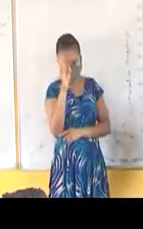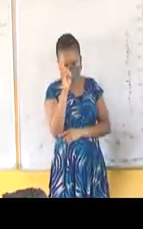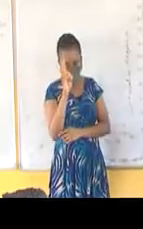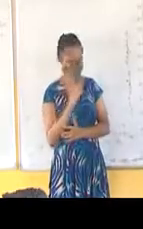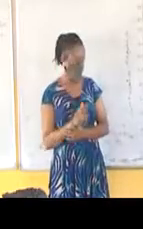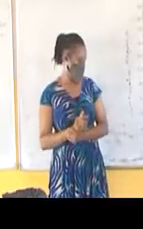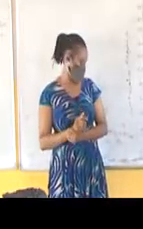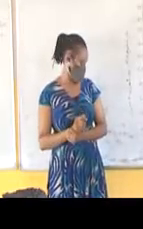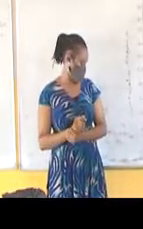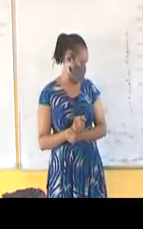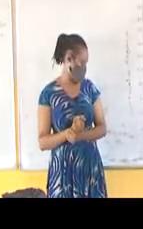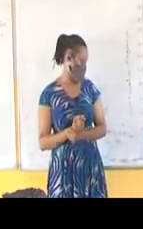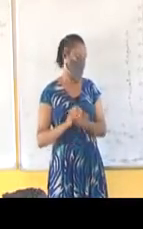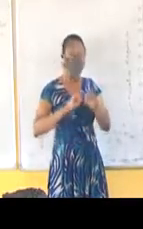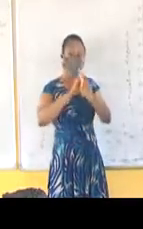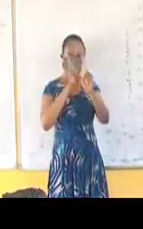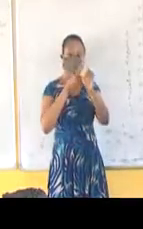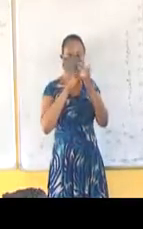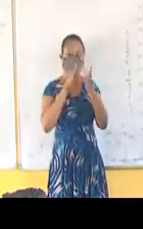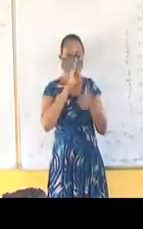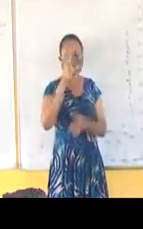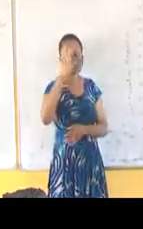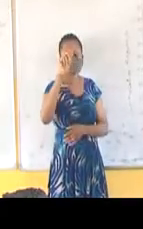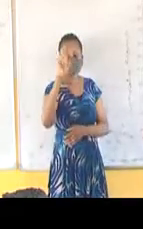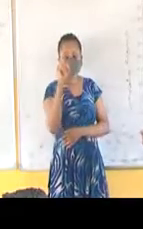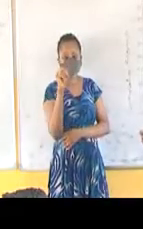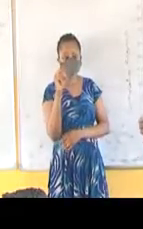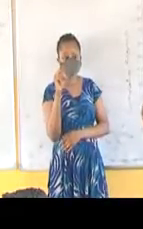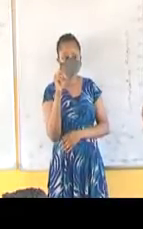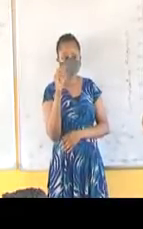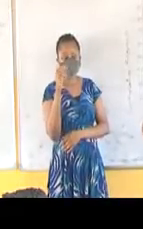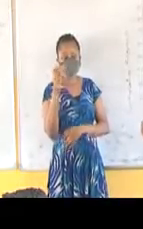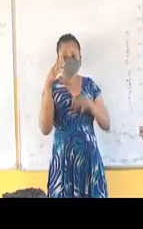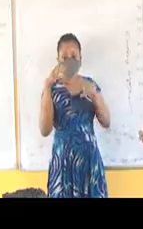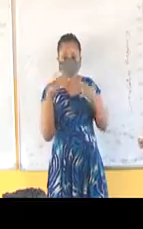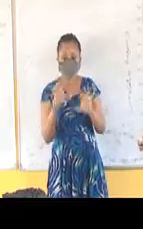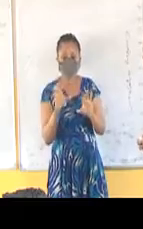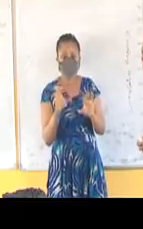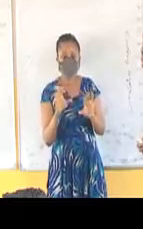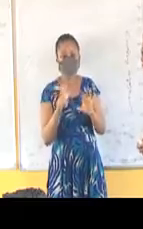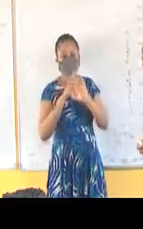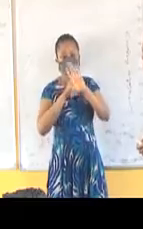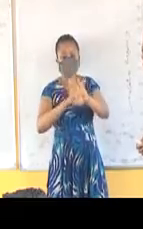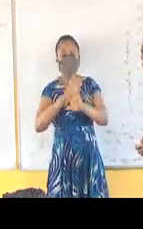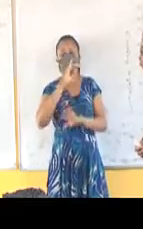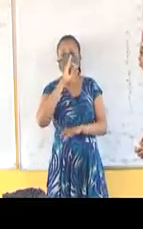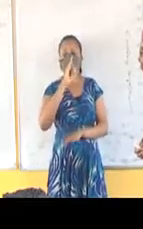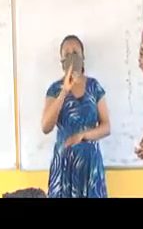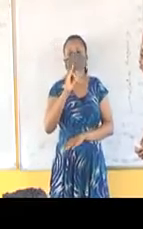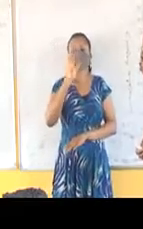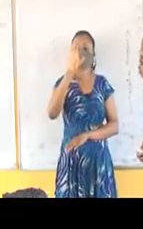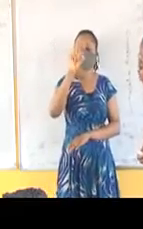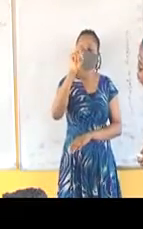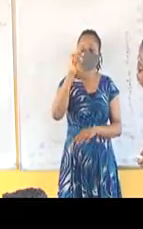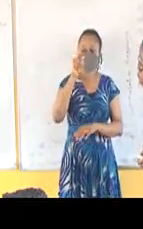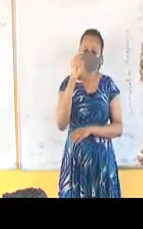When cumulative frequency is 30.5, when the class boundary is